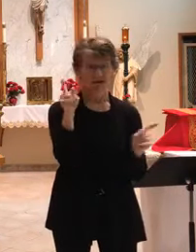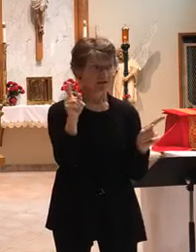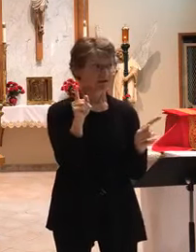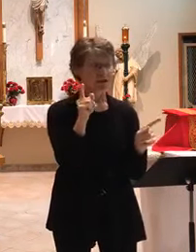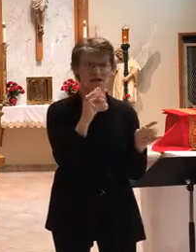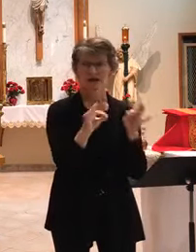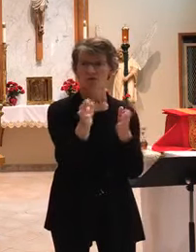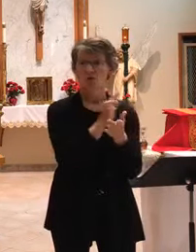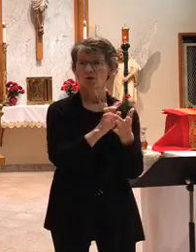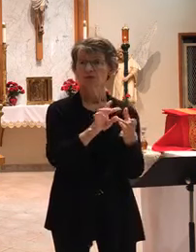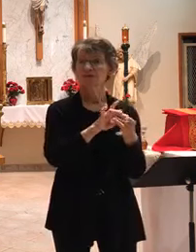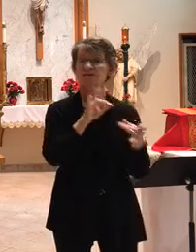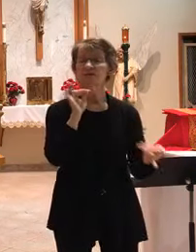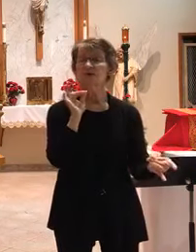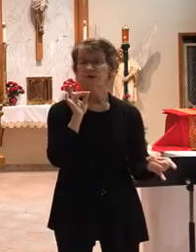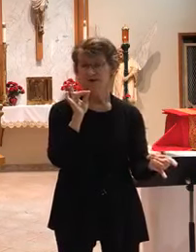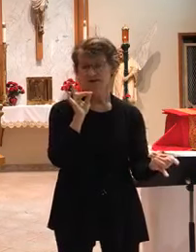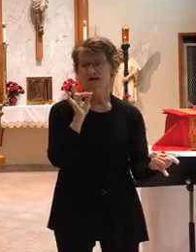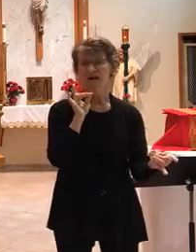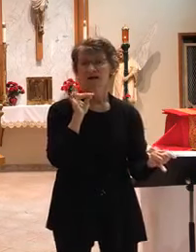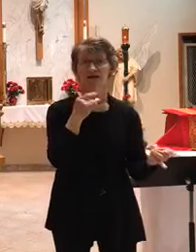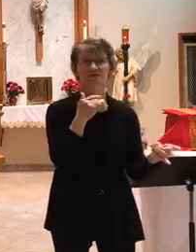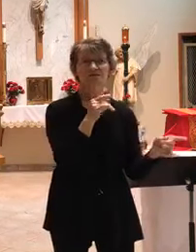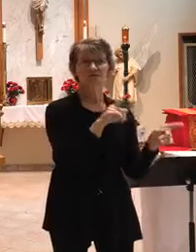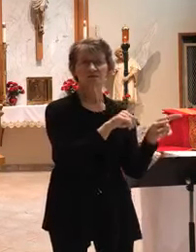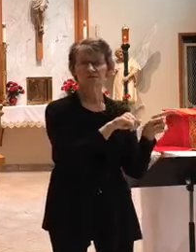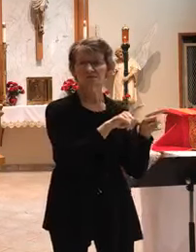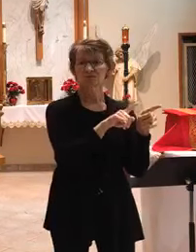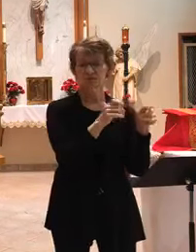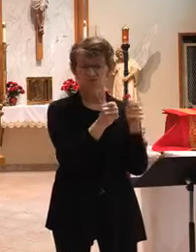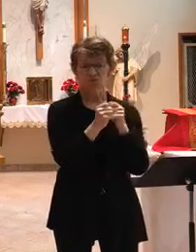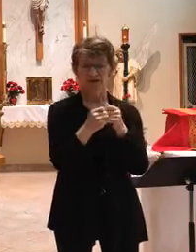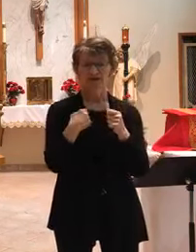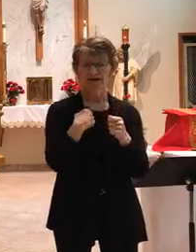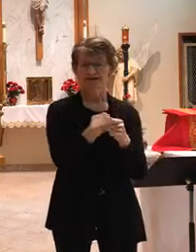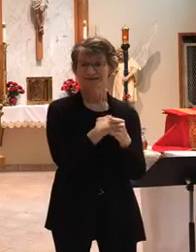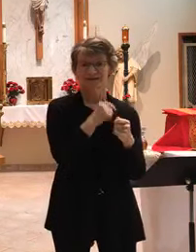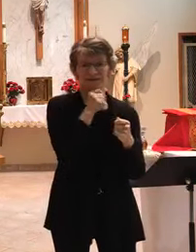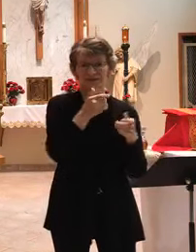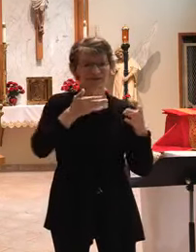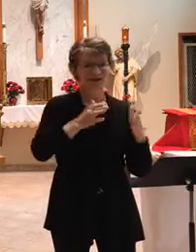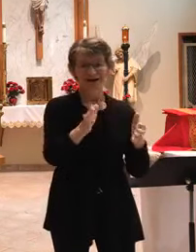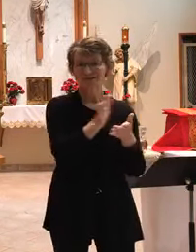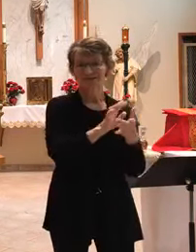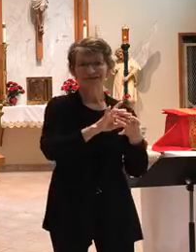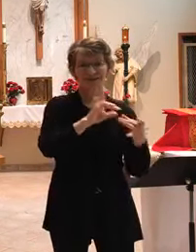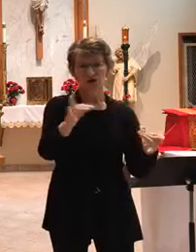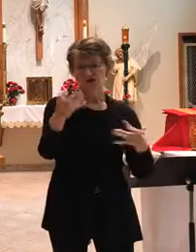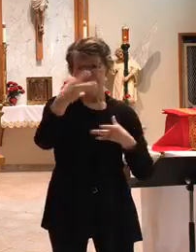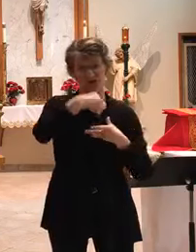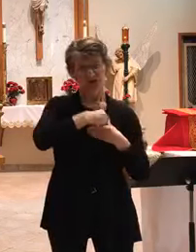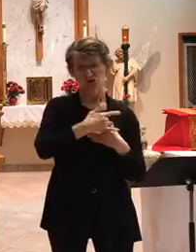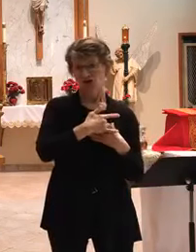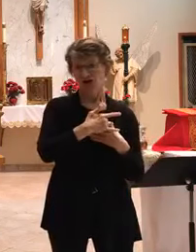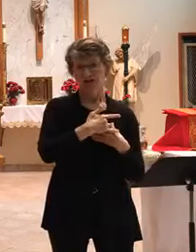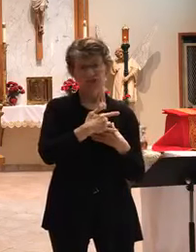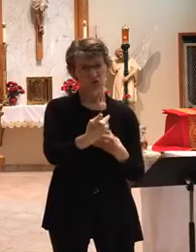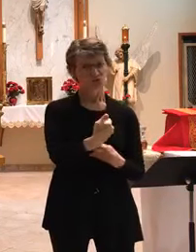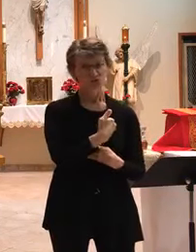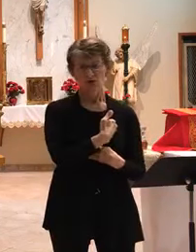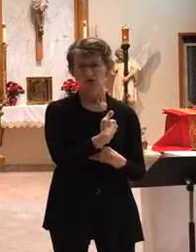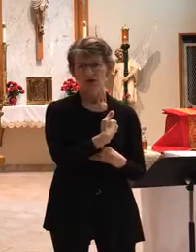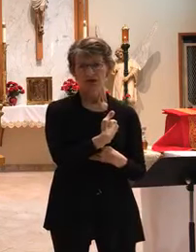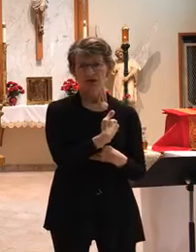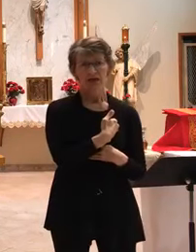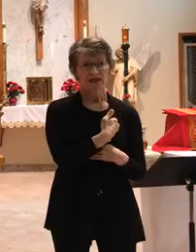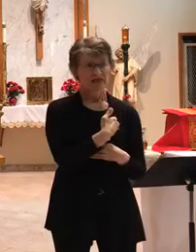Spirit has been also, the Holy Spirit's with us, but we don't allow the Holy Spirit to come into our hearts and our souls, this